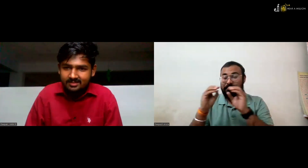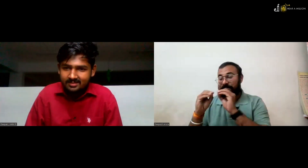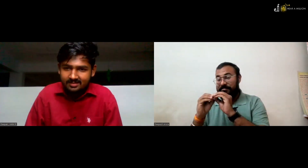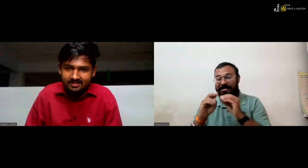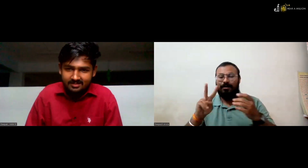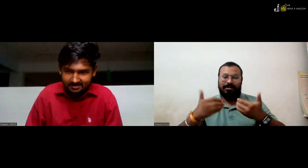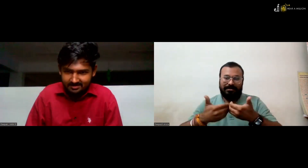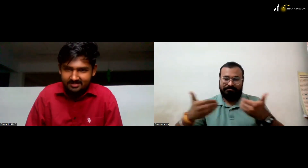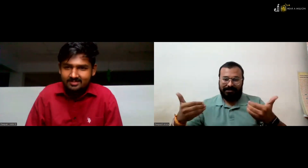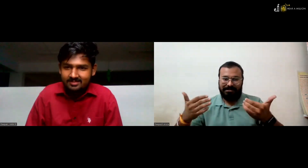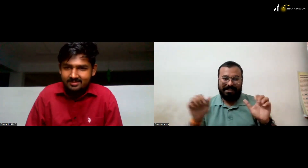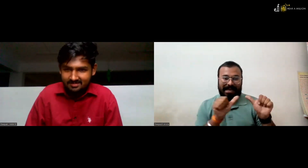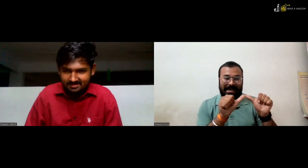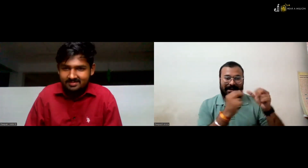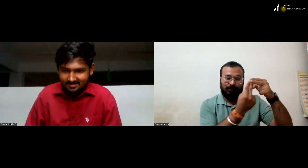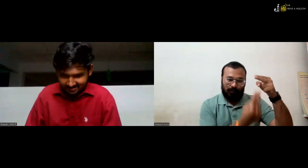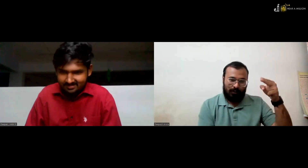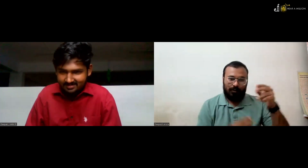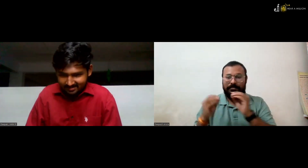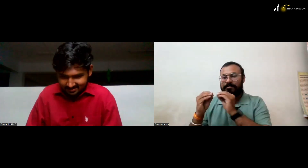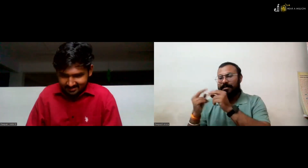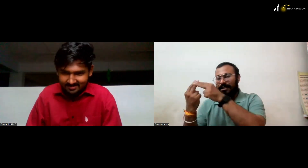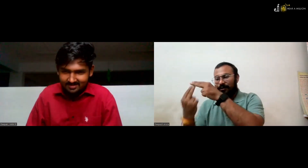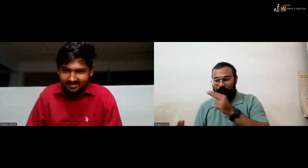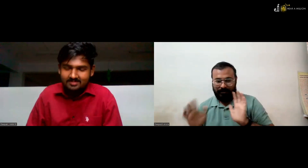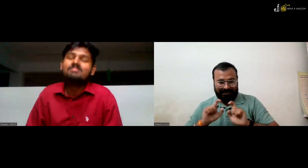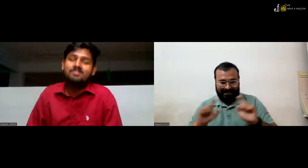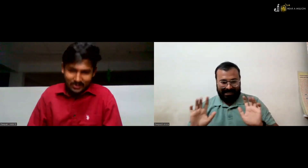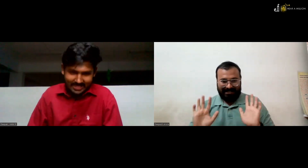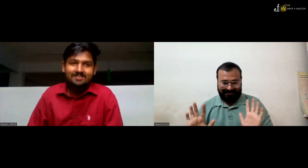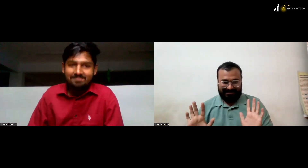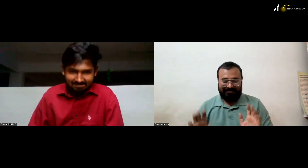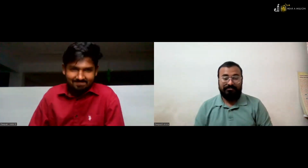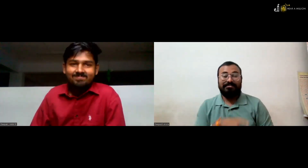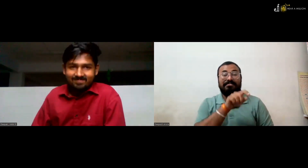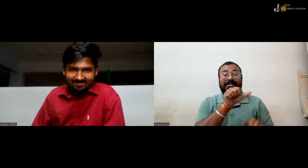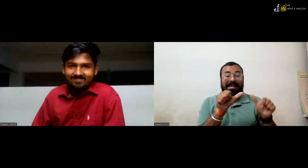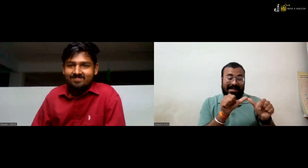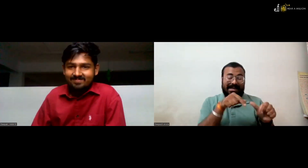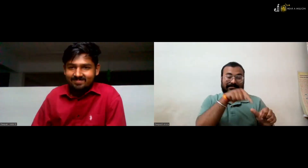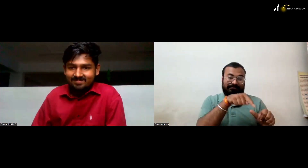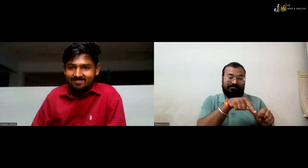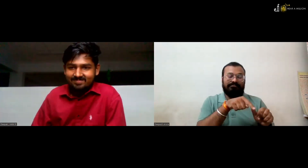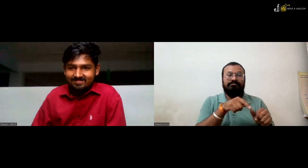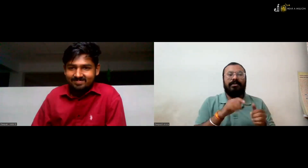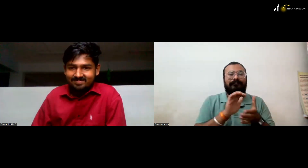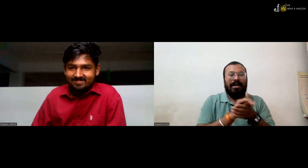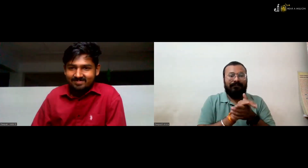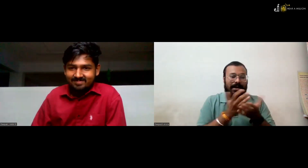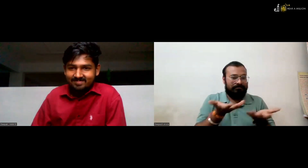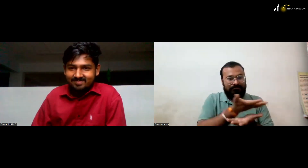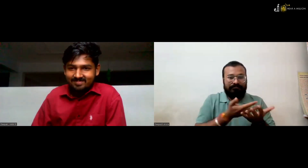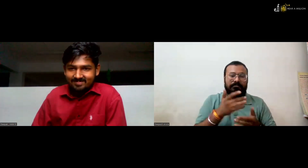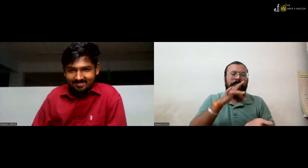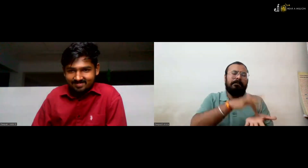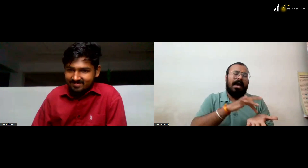from people, or kind of those things? Did you experience? So see, I can share here two stories with you.